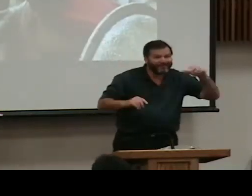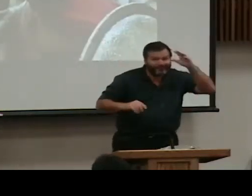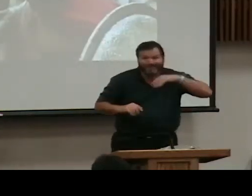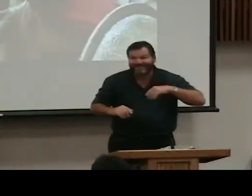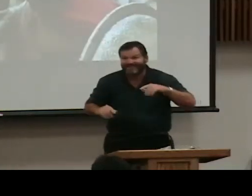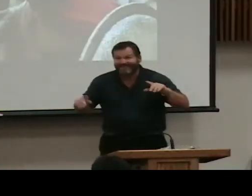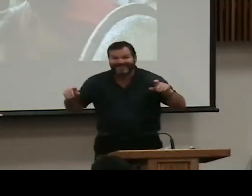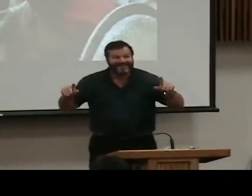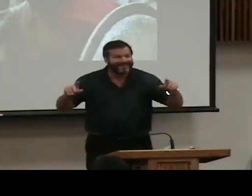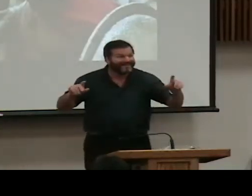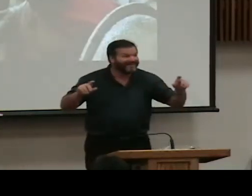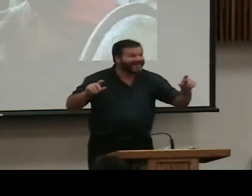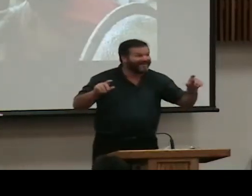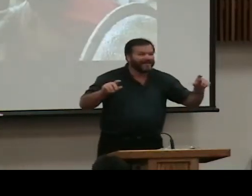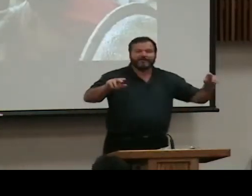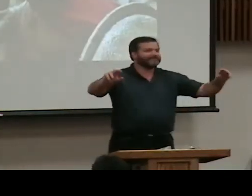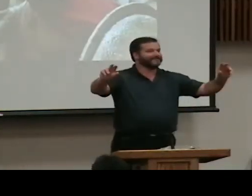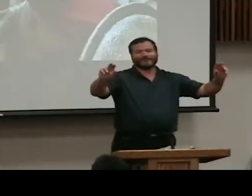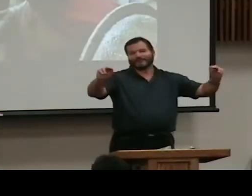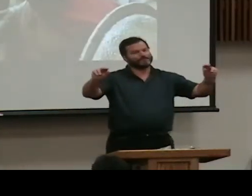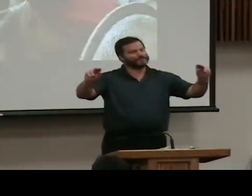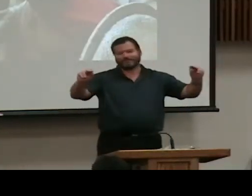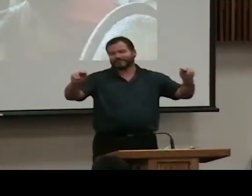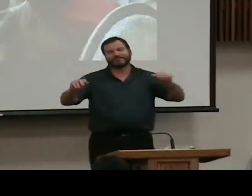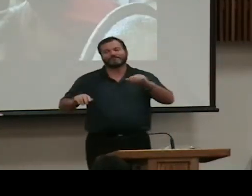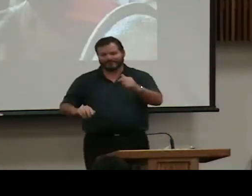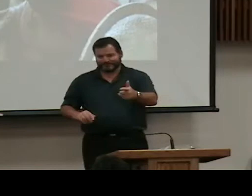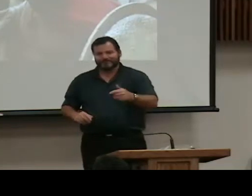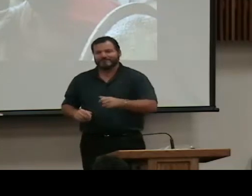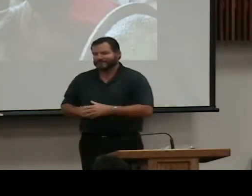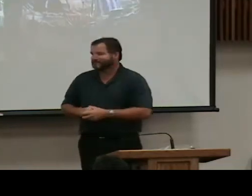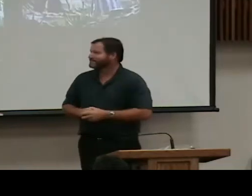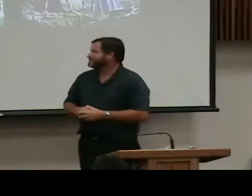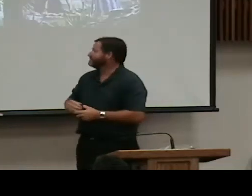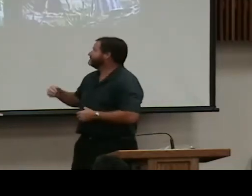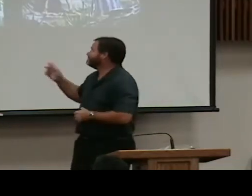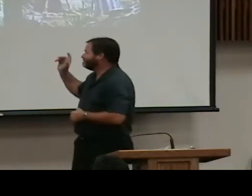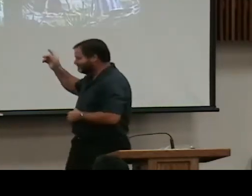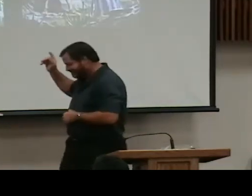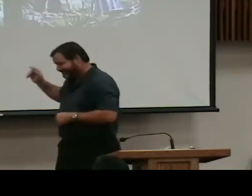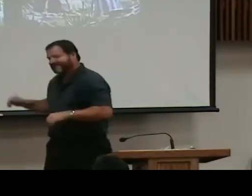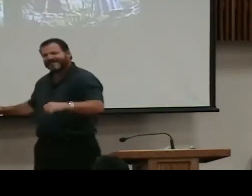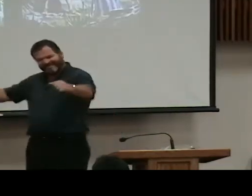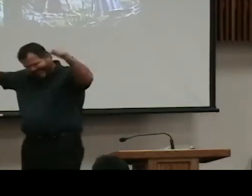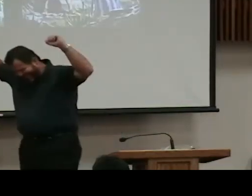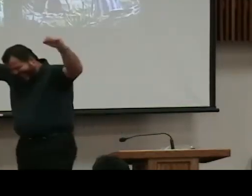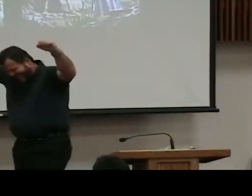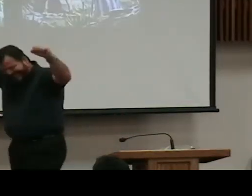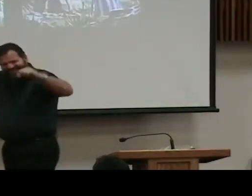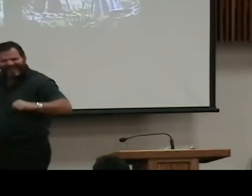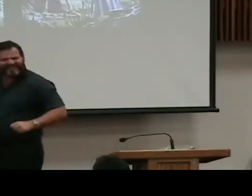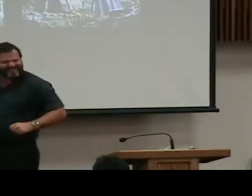300 men. Oh, no, no, no, this is not the one. Oh, there it is. 300 men.